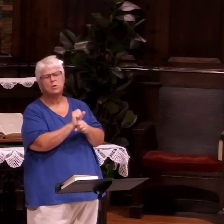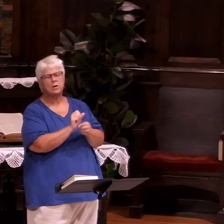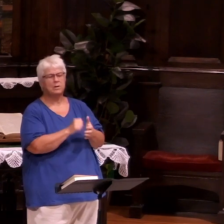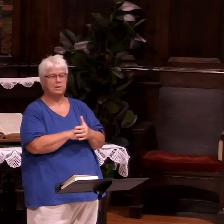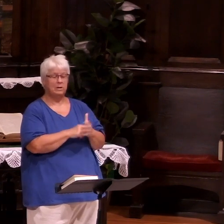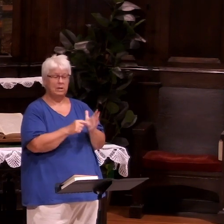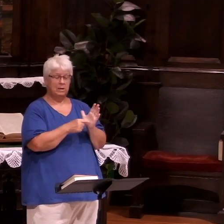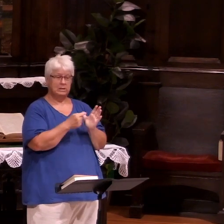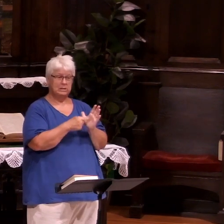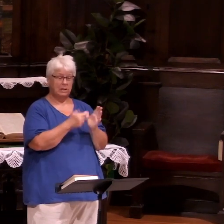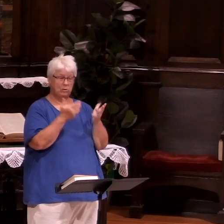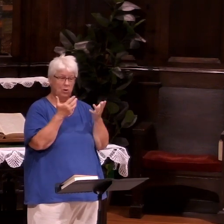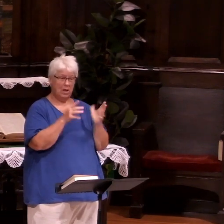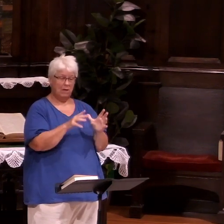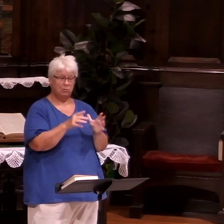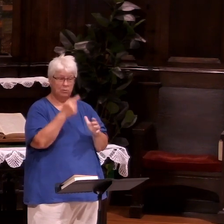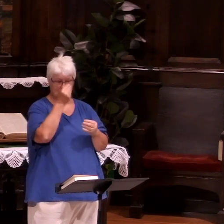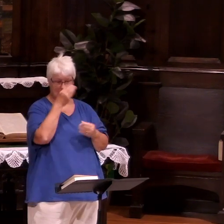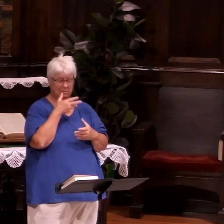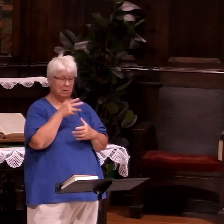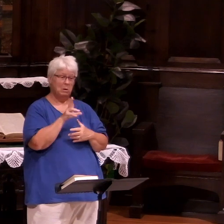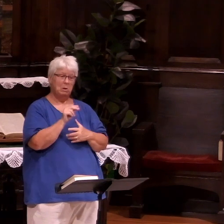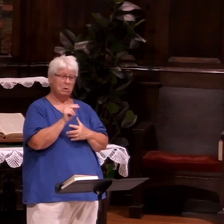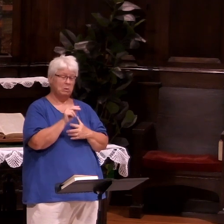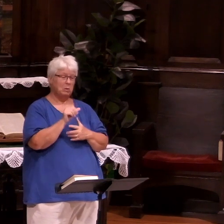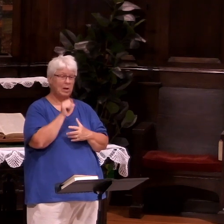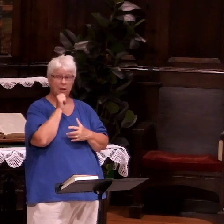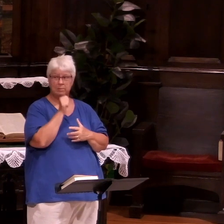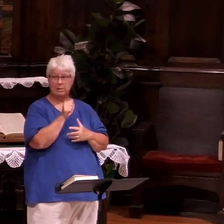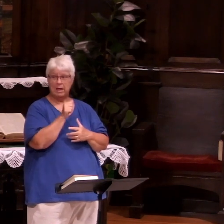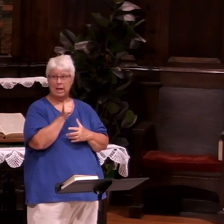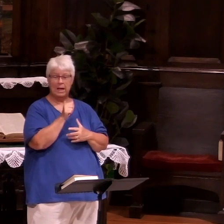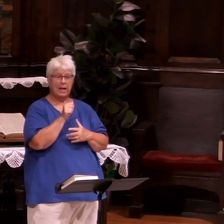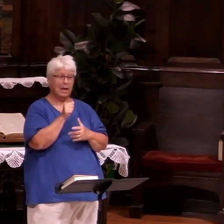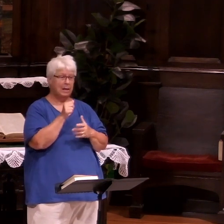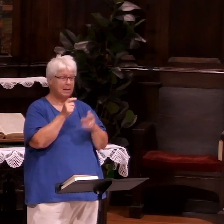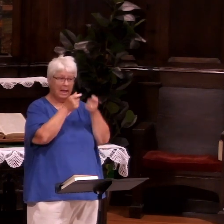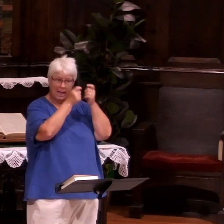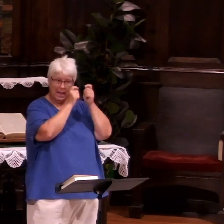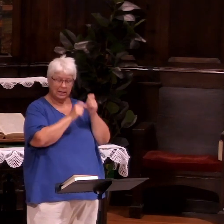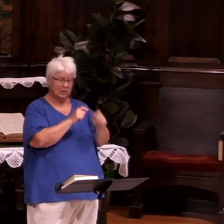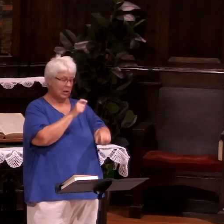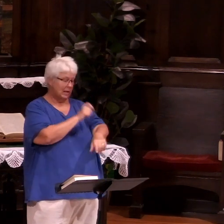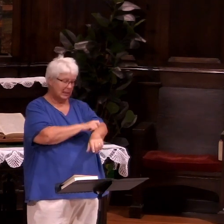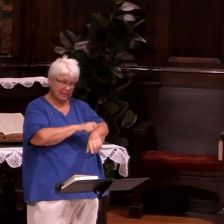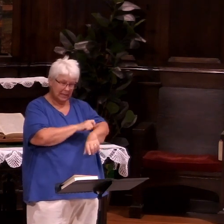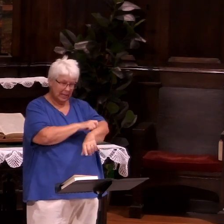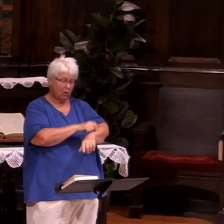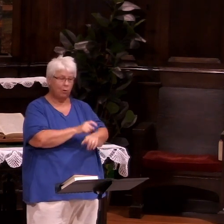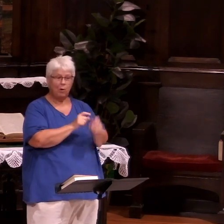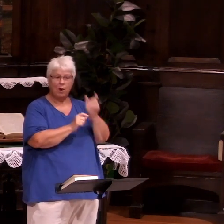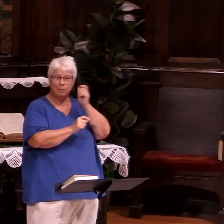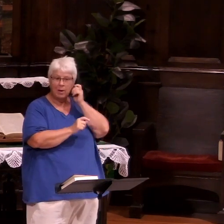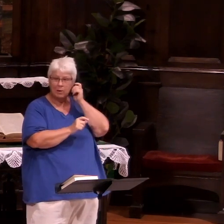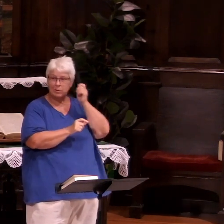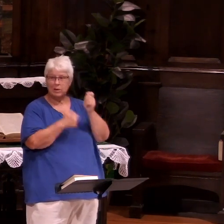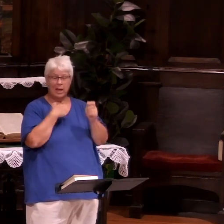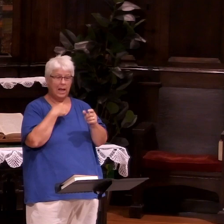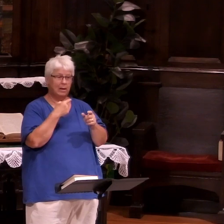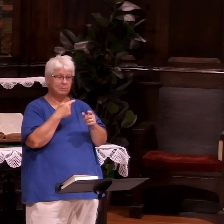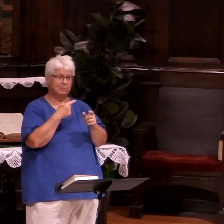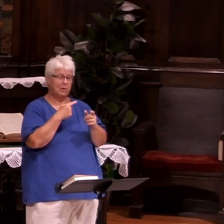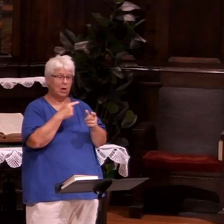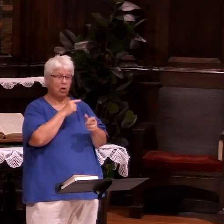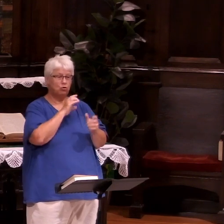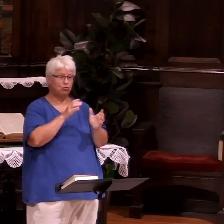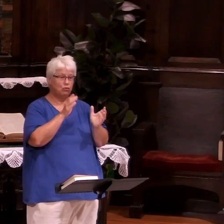then sometimes after telling them that no, I'm not a hairdresser, tattoo artist, or piercer, that I'm an